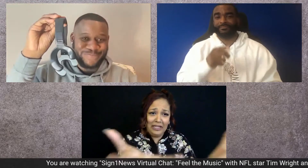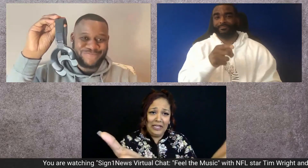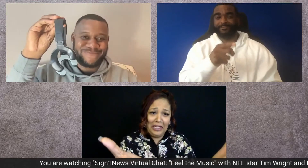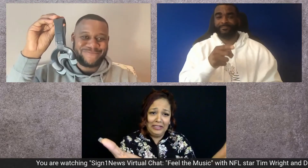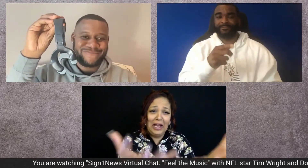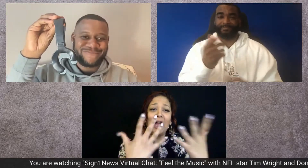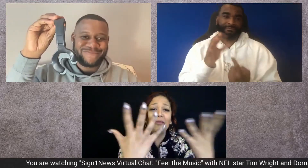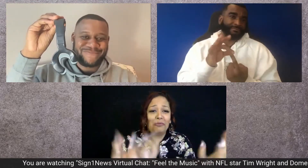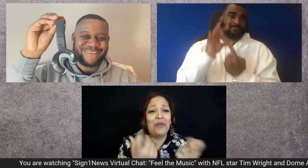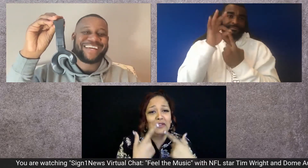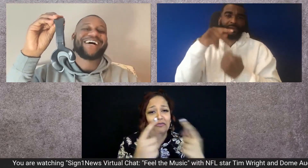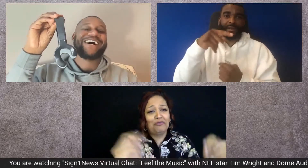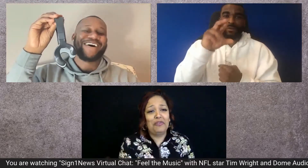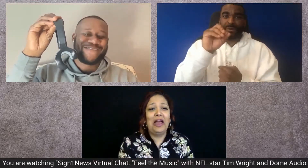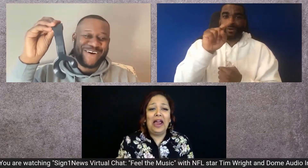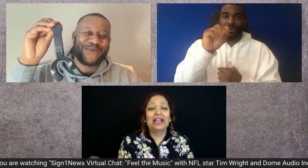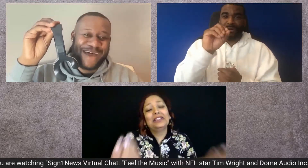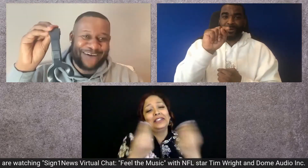3.0.